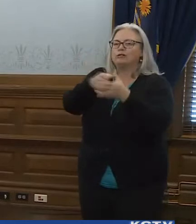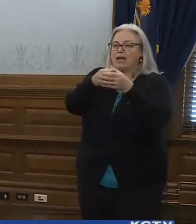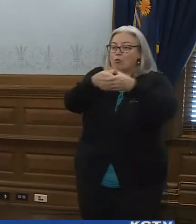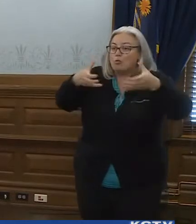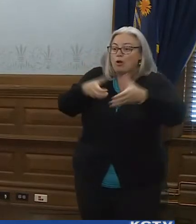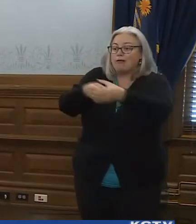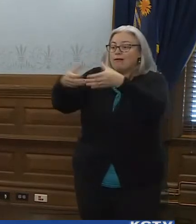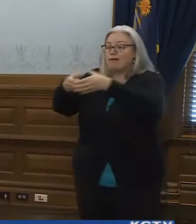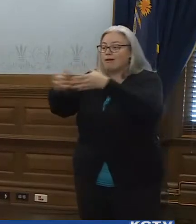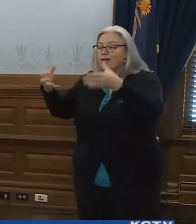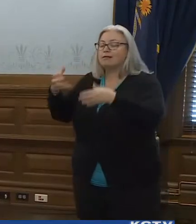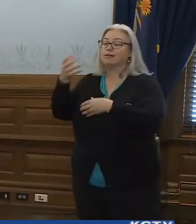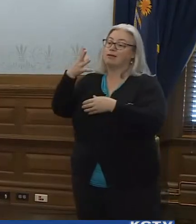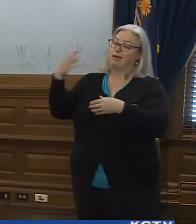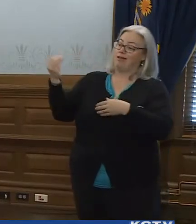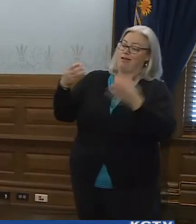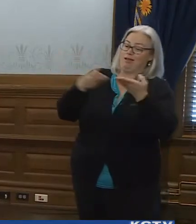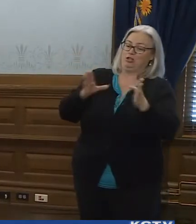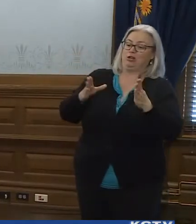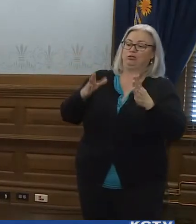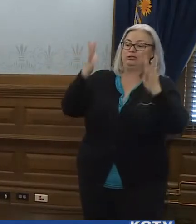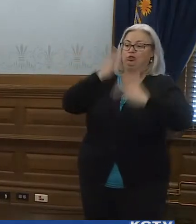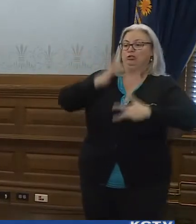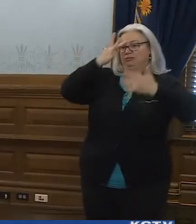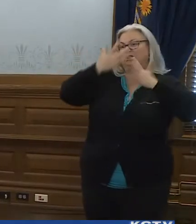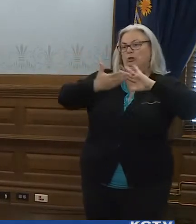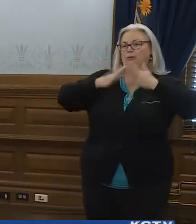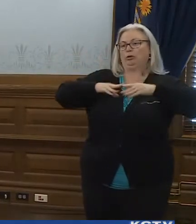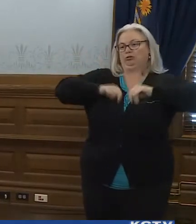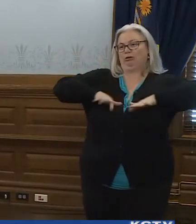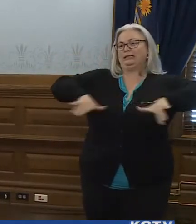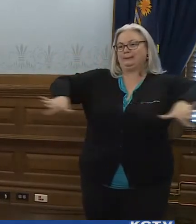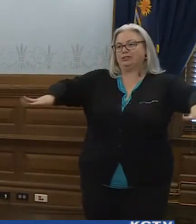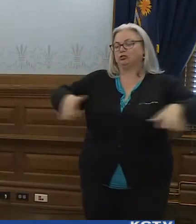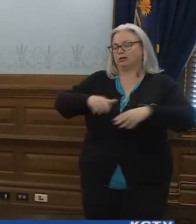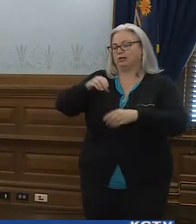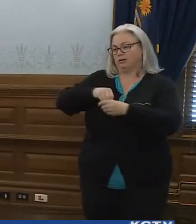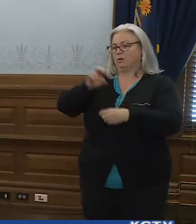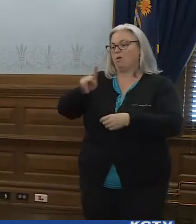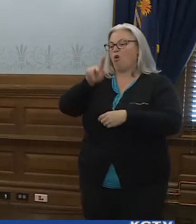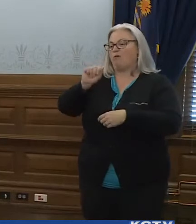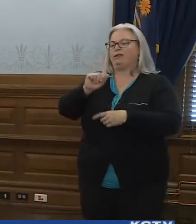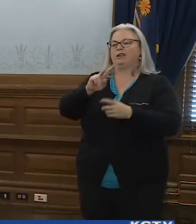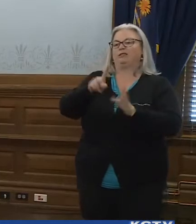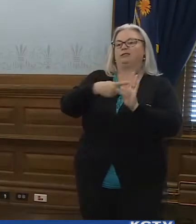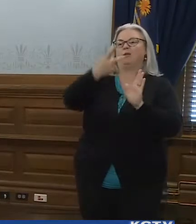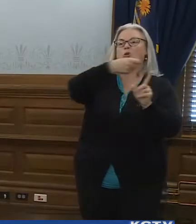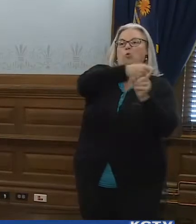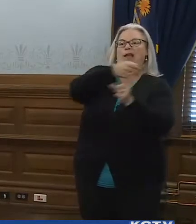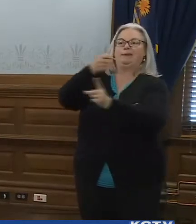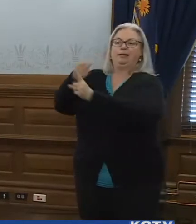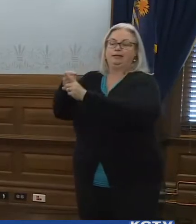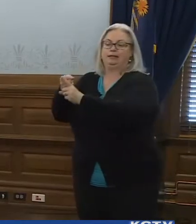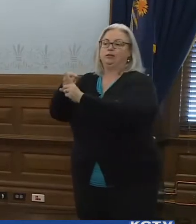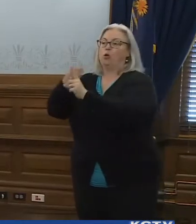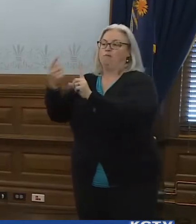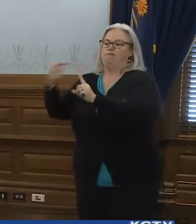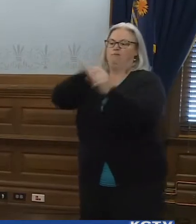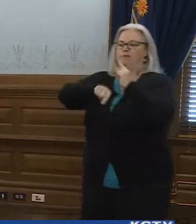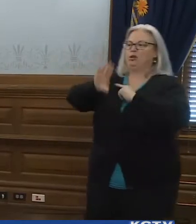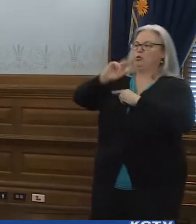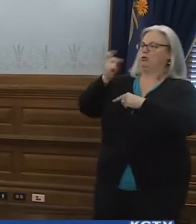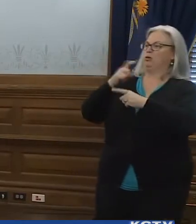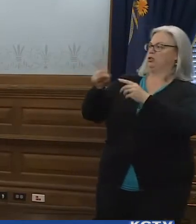in general disease transmission, community transmission. So that's kind of the double whammy. Back to your question